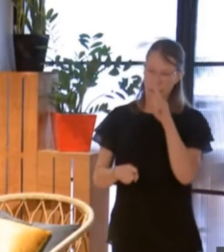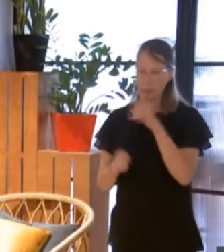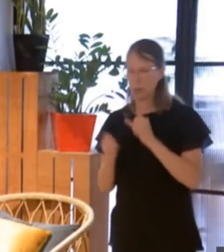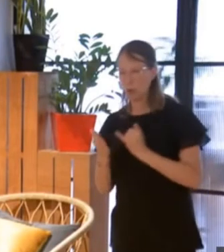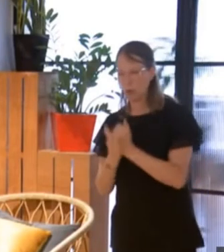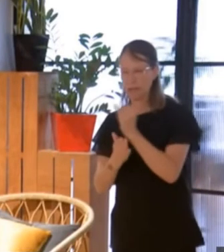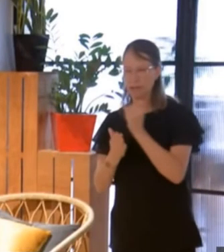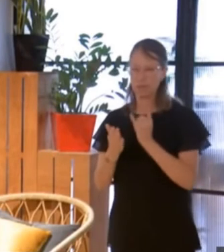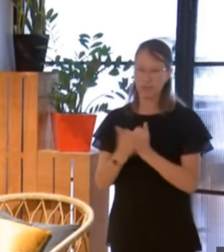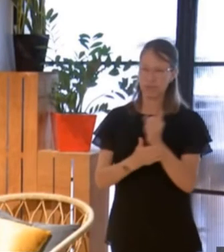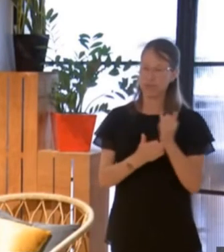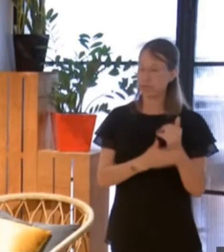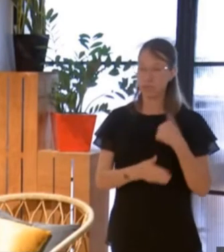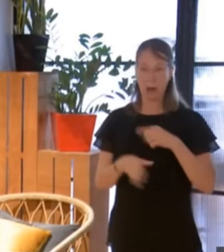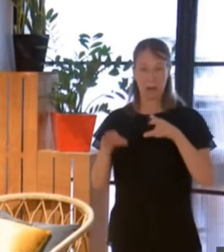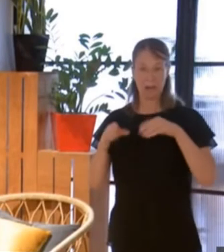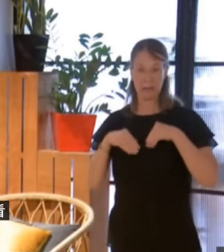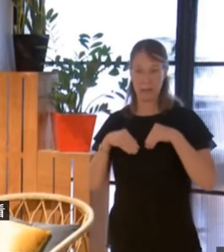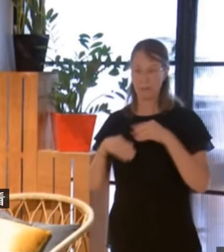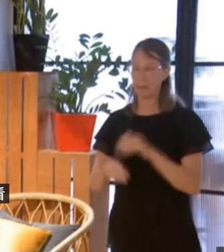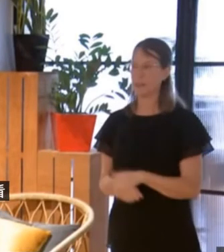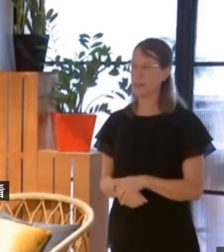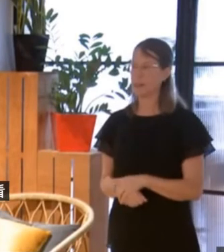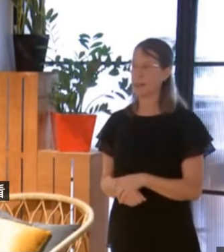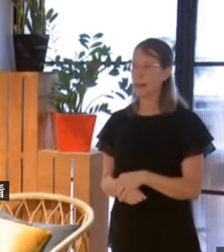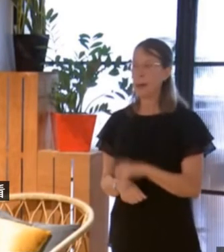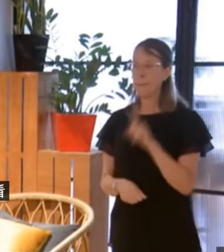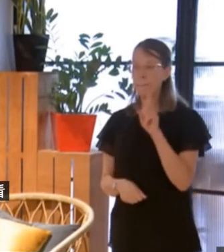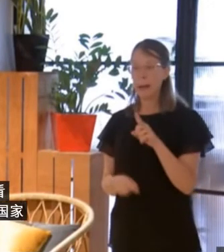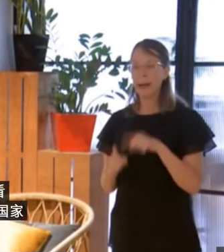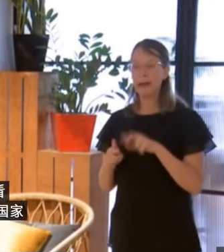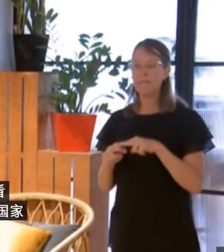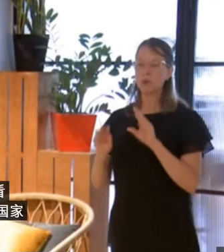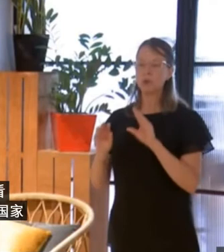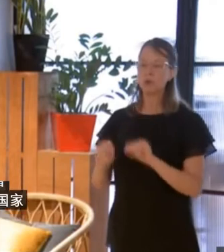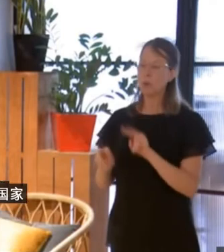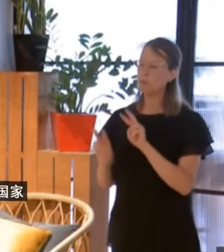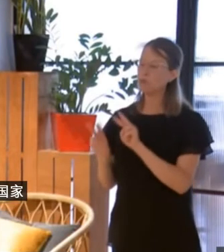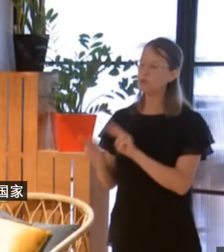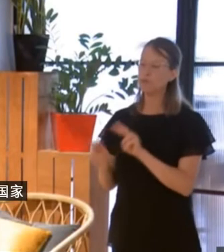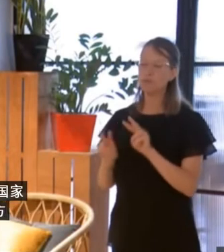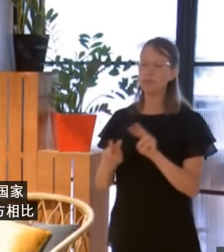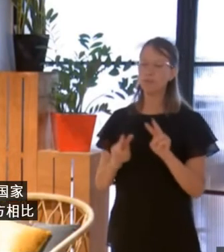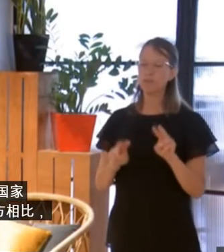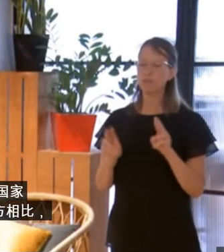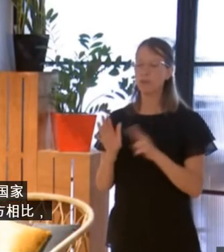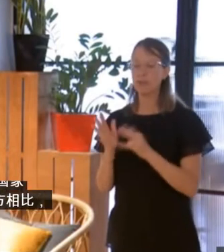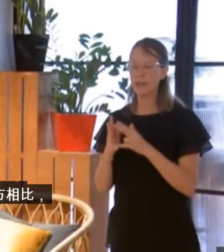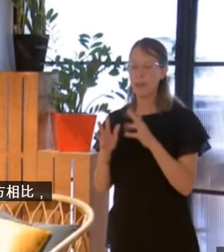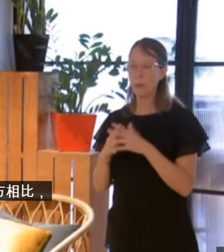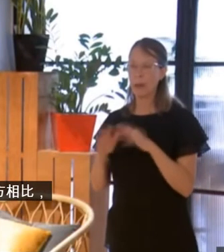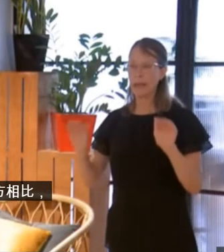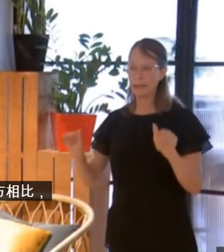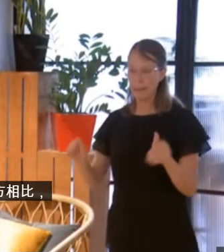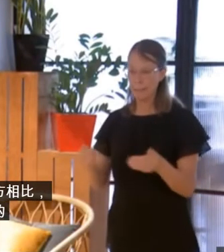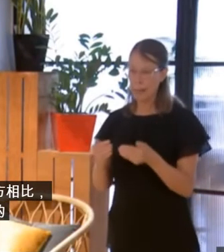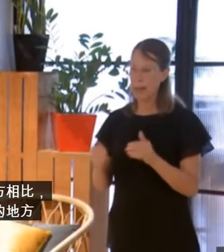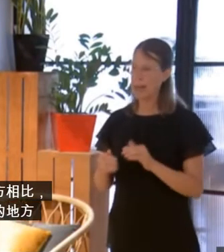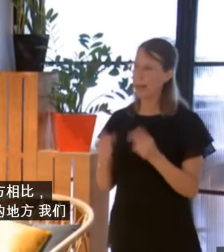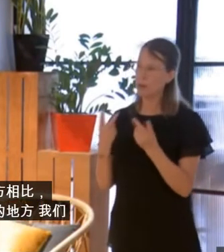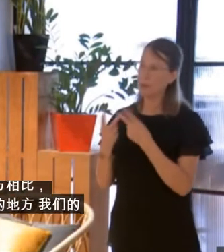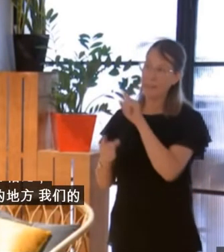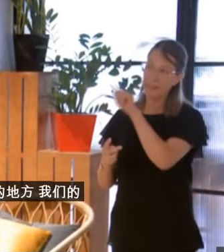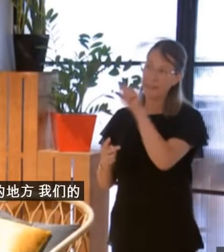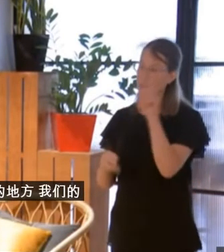I accept that. When I take a step back and I look at our state and I look at our country compared to anywhere else in the world, we have a lot to be proud